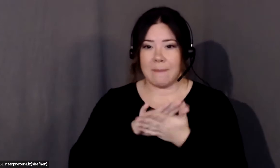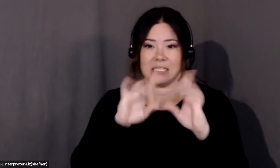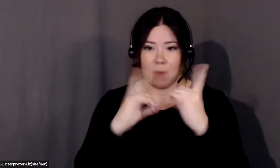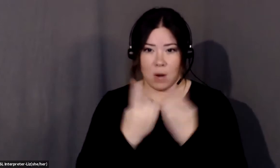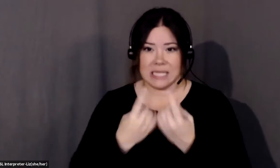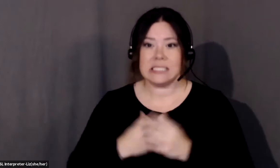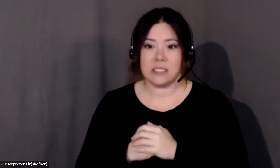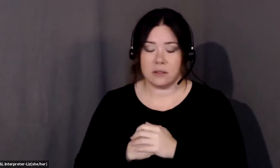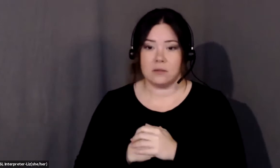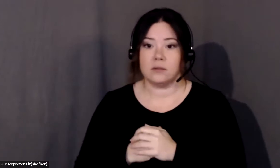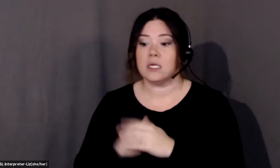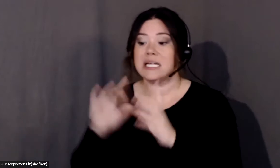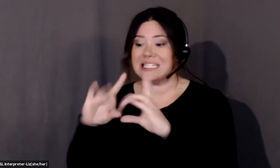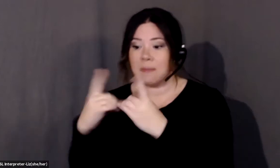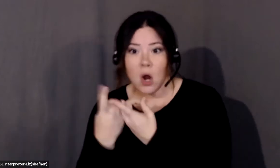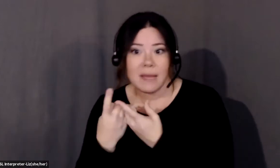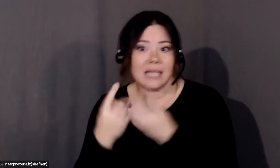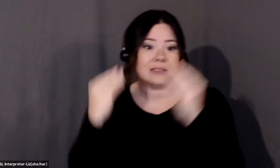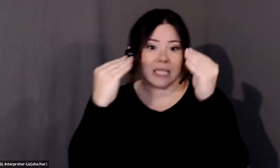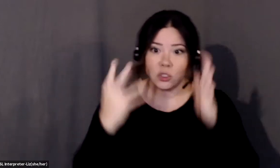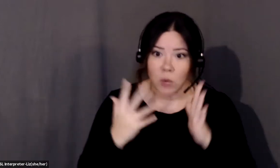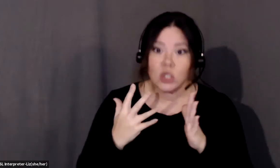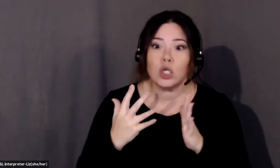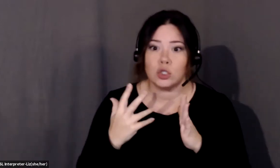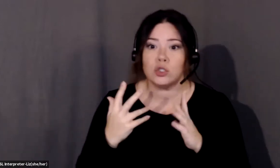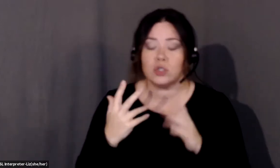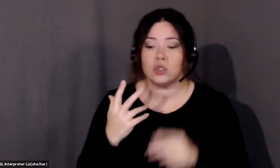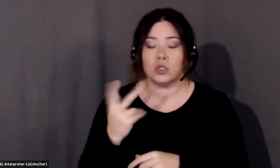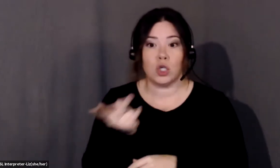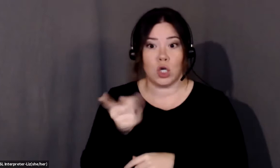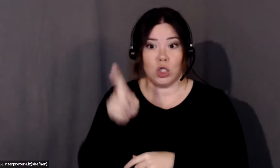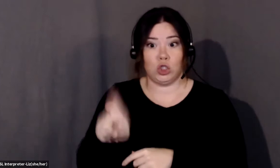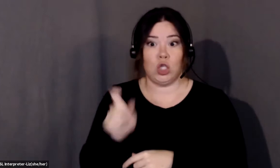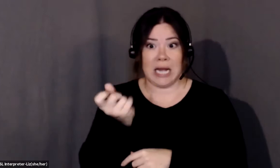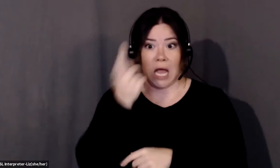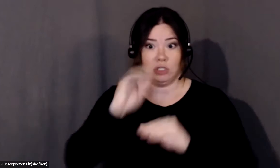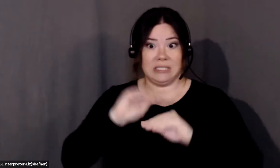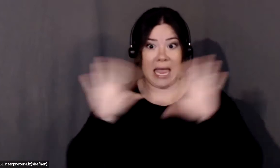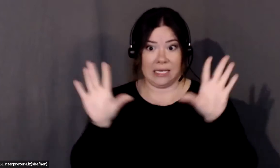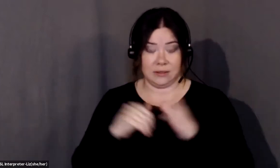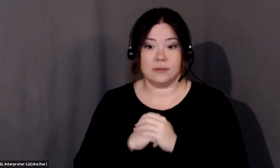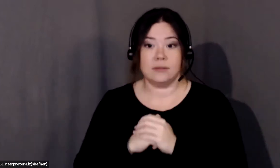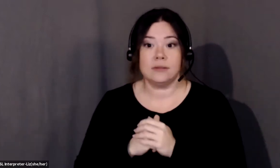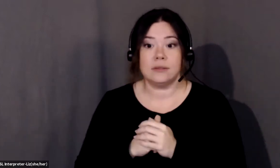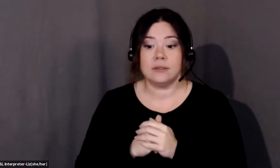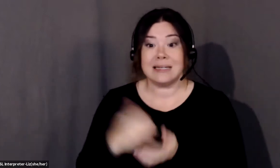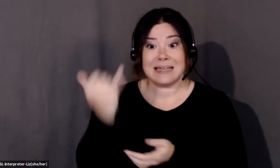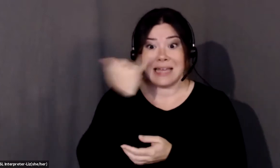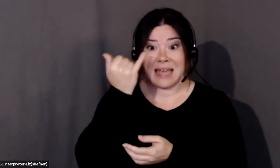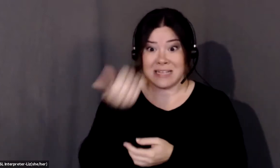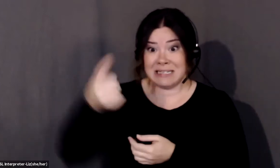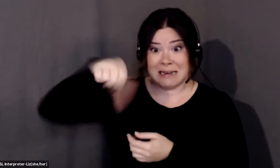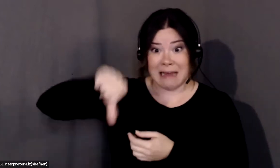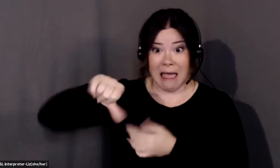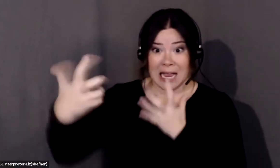Departments, instructors should have the understanding that a denial of an accommodation could